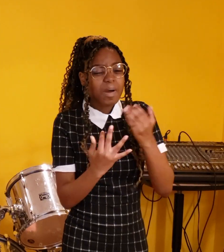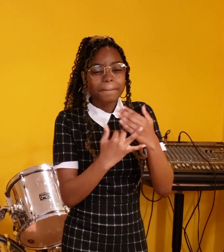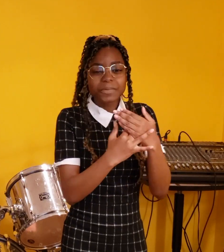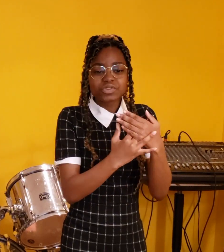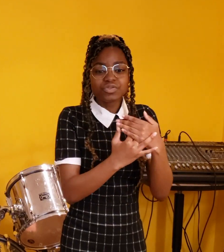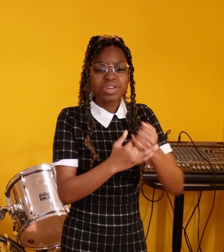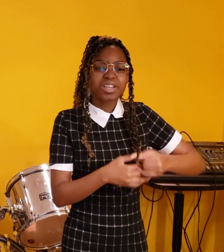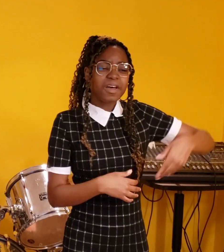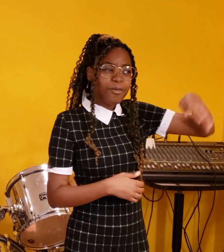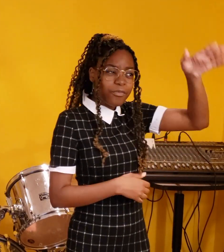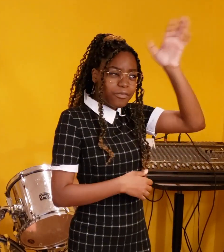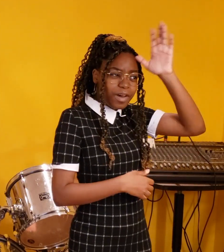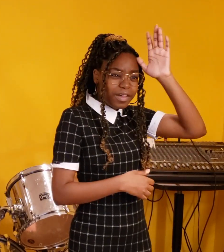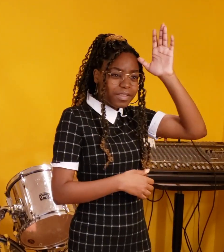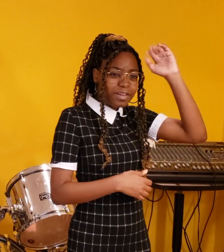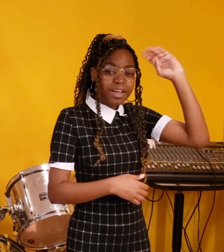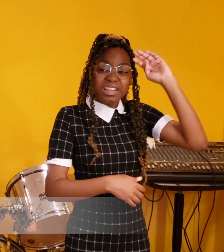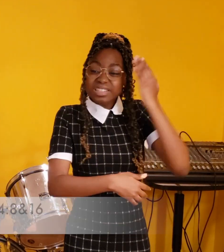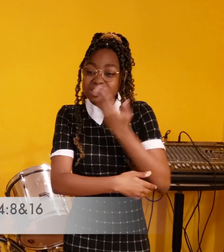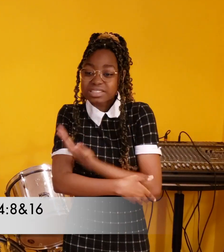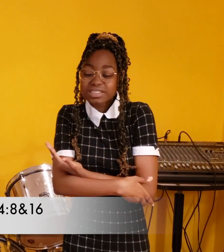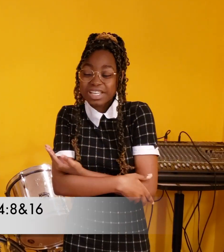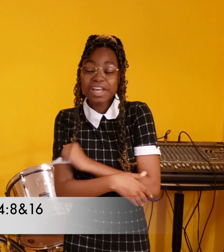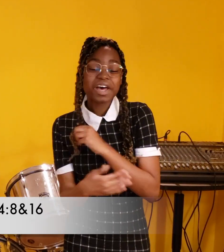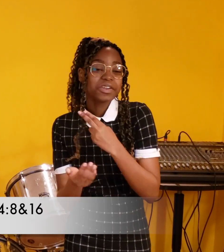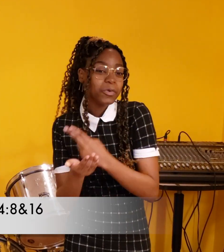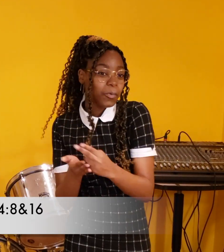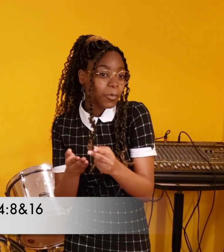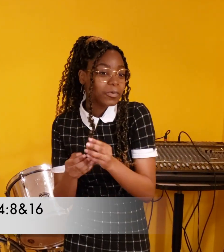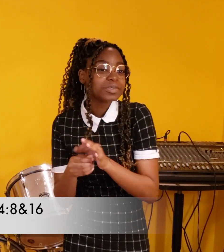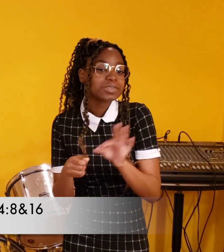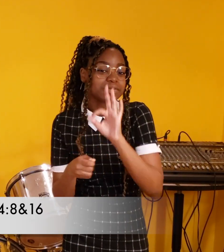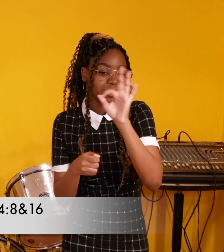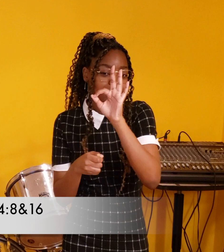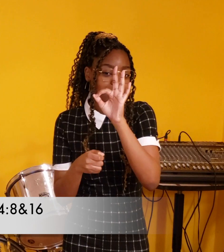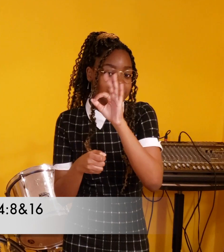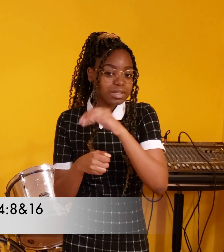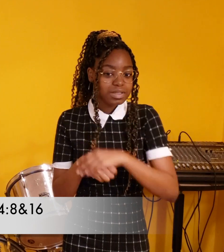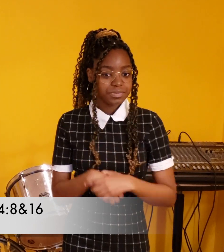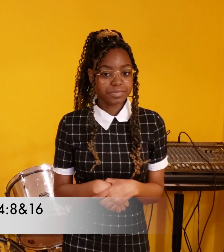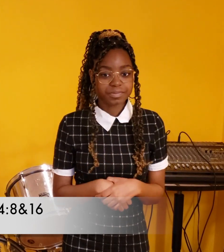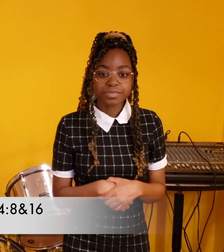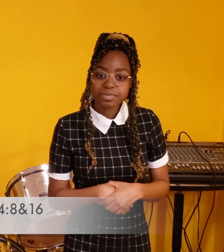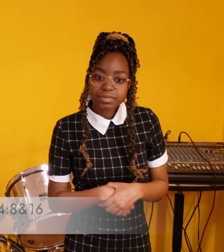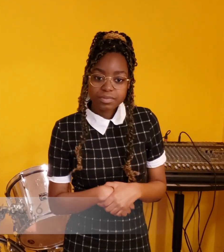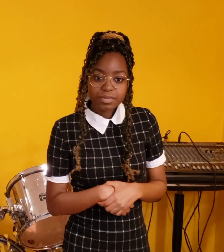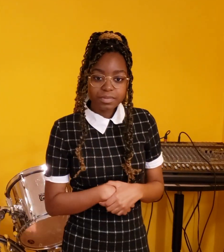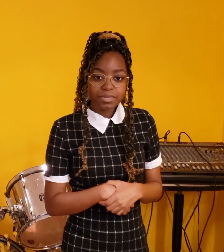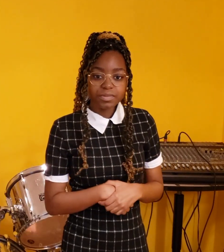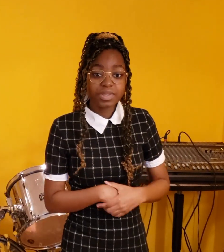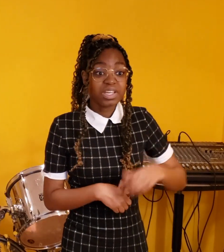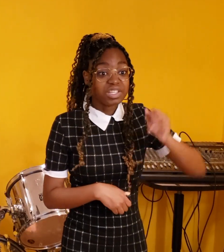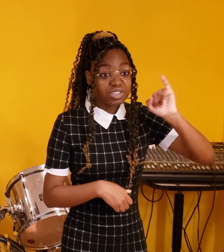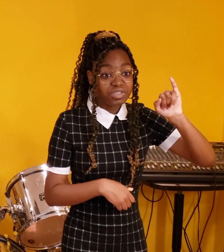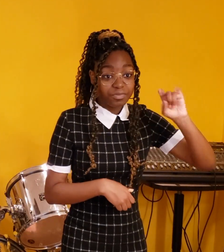fact, talking about love, 1 John chapter 4, verse 8 and 16 says, God is